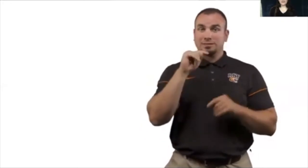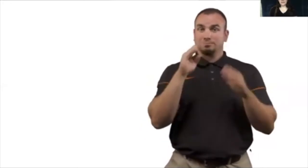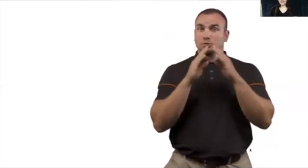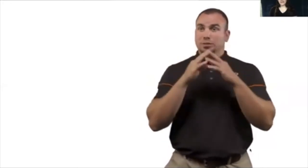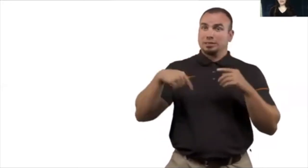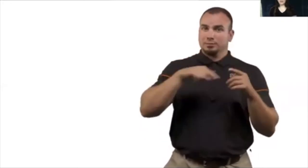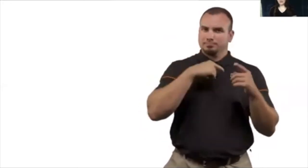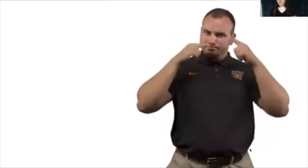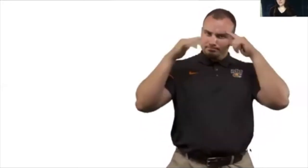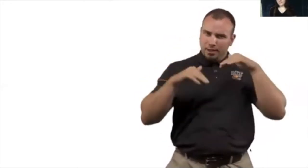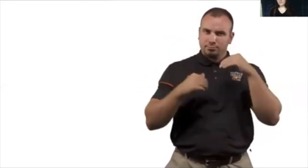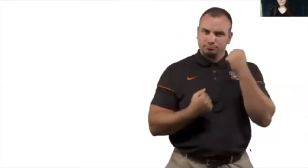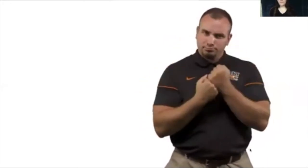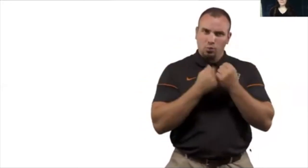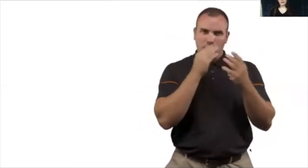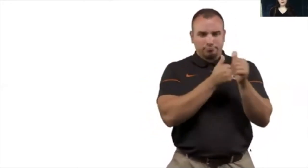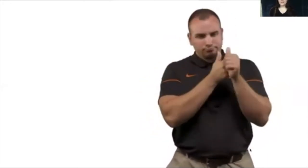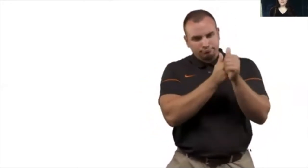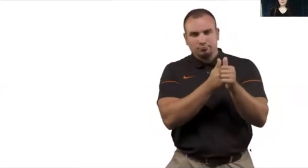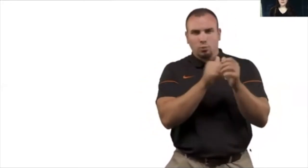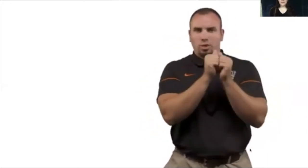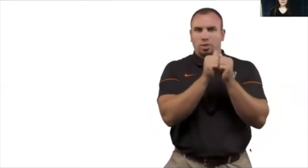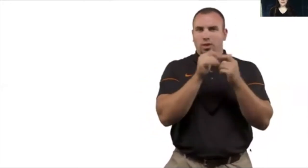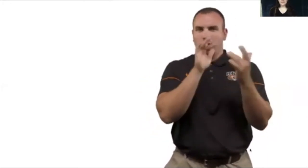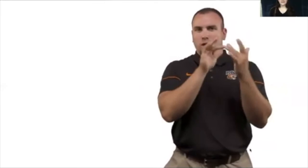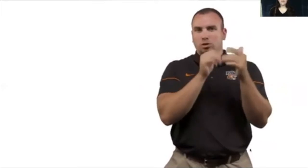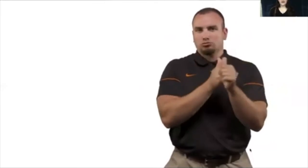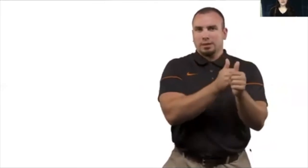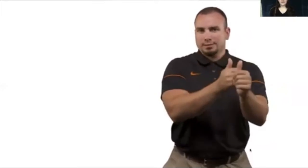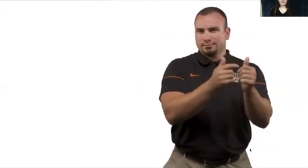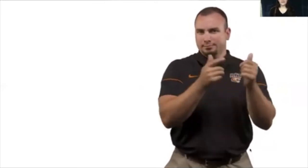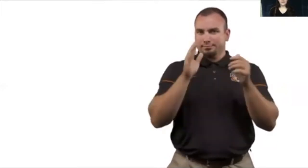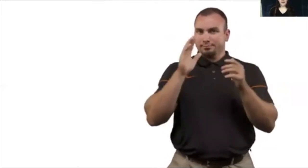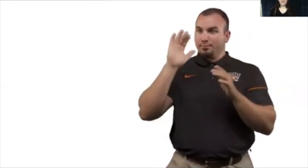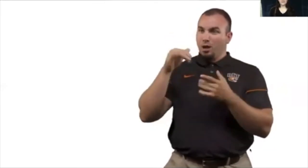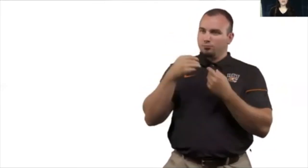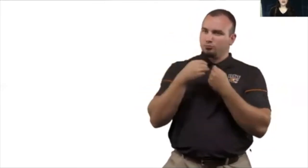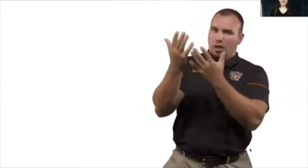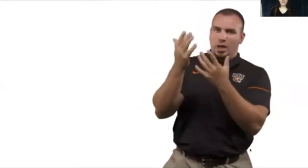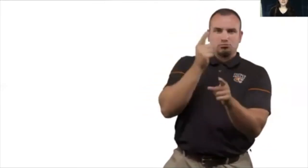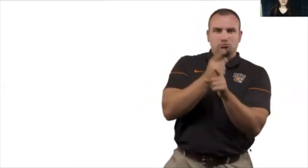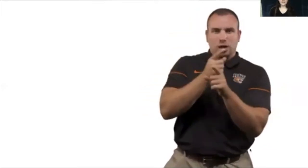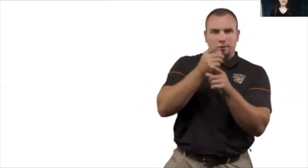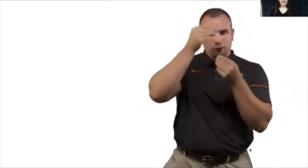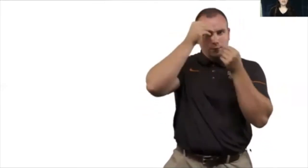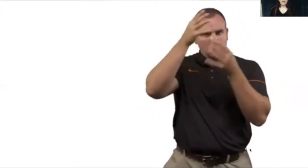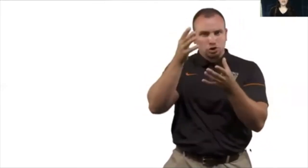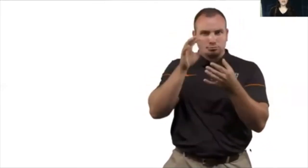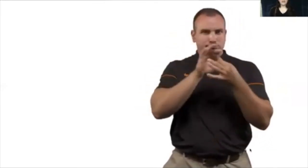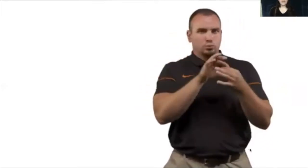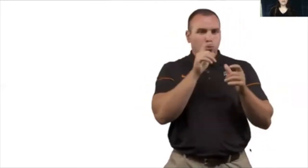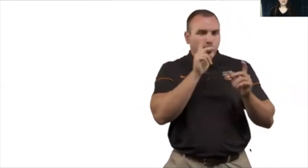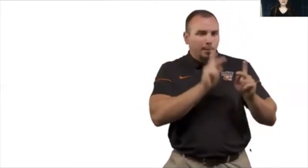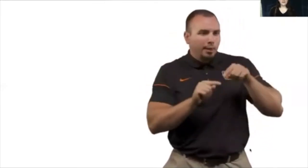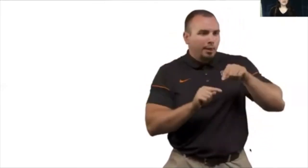steps that you need to take to self-quarantine. The RIT community expects us to follow in compliance with this contact tracing and provide the